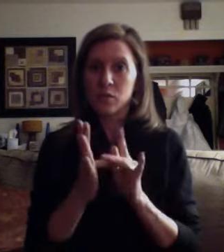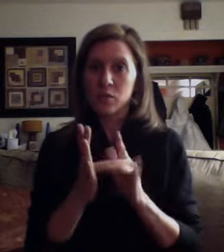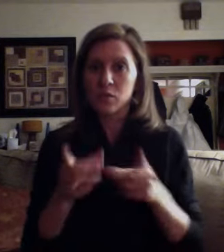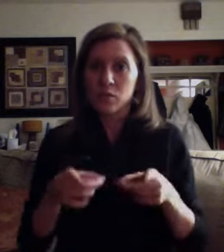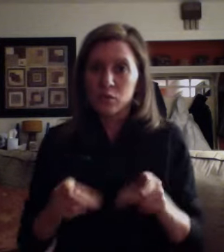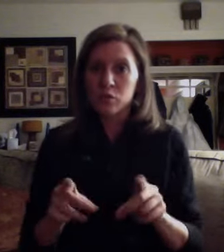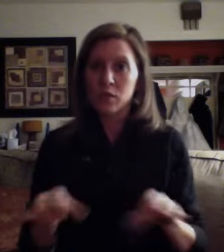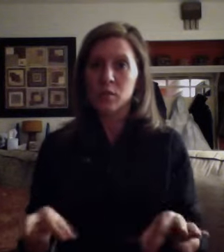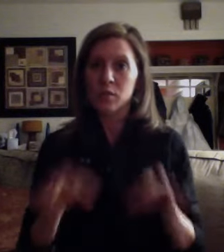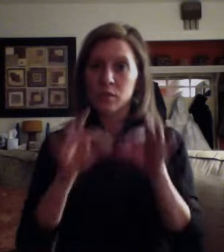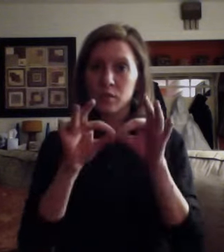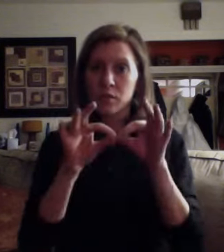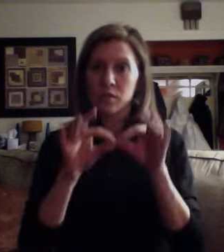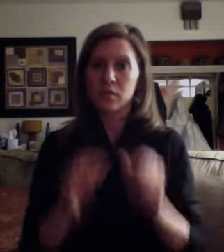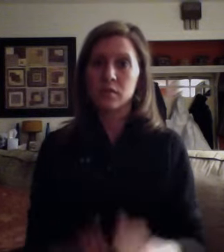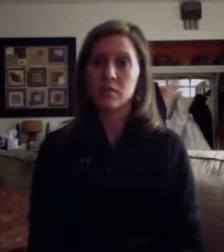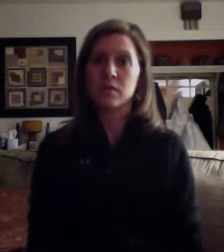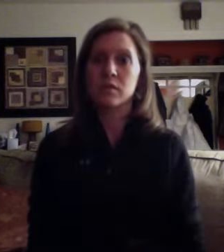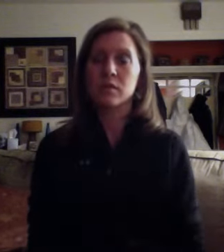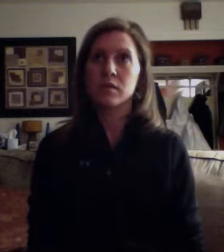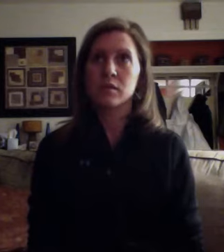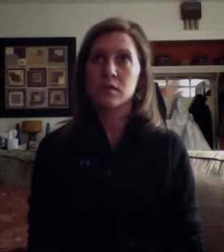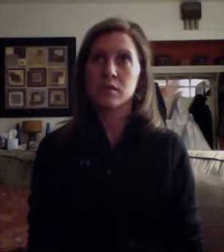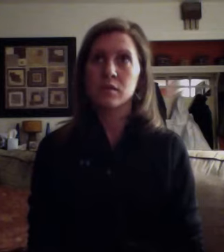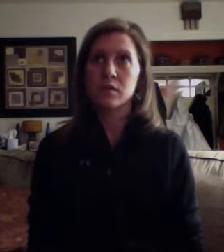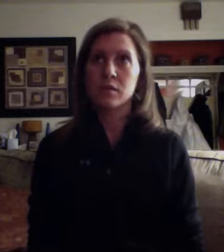I'm Roman Catholic, and so it's a celebrating Catholic Mass.